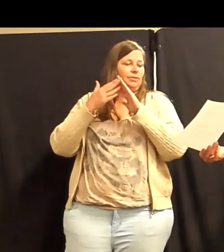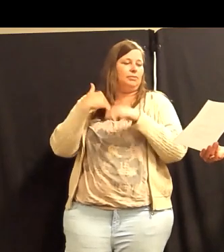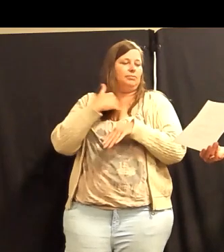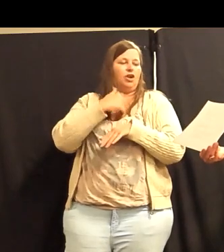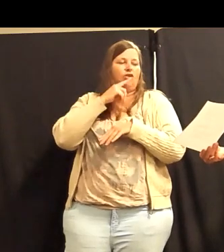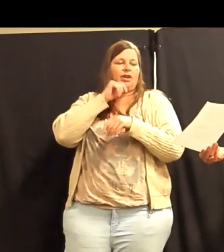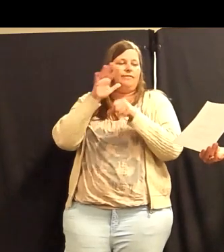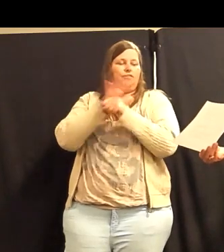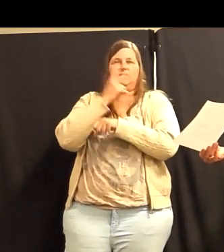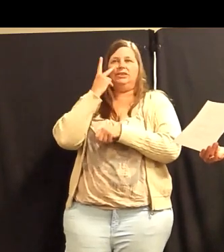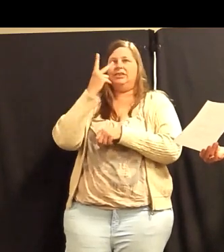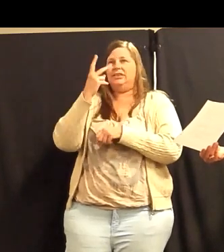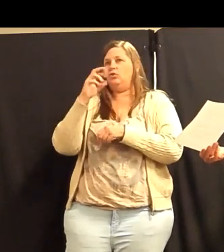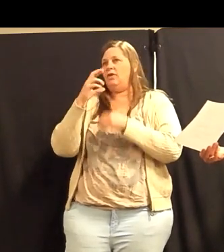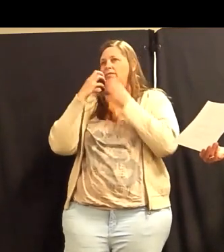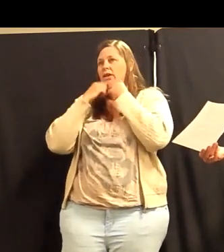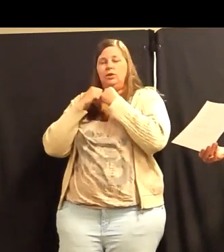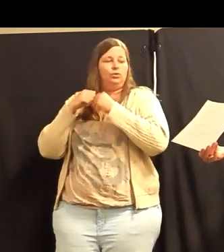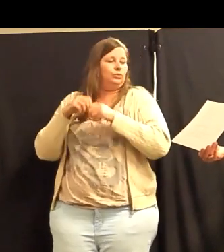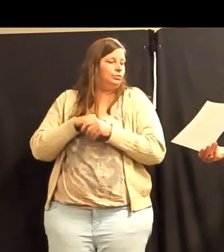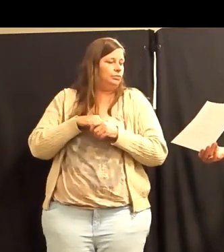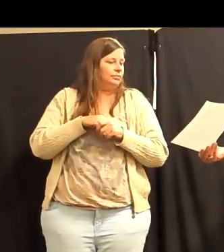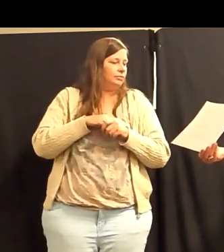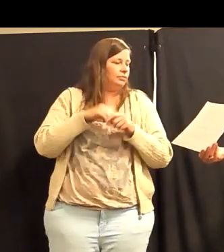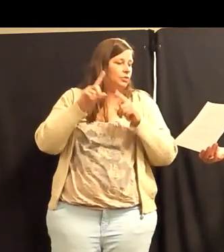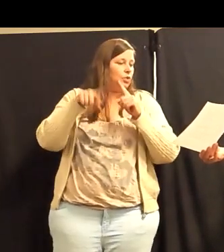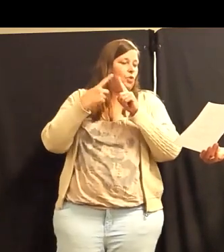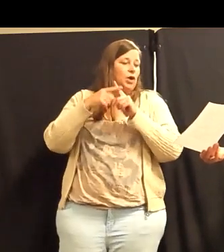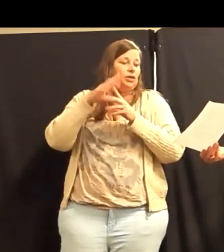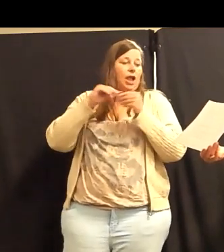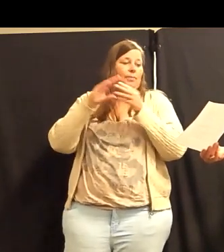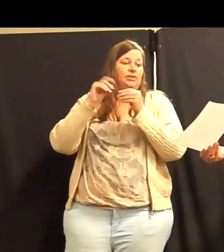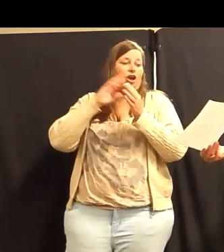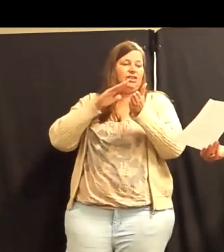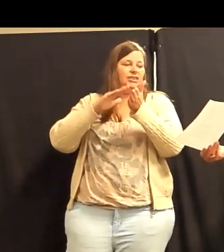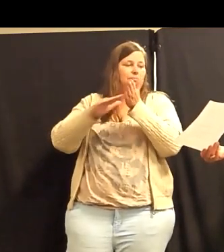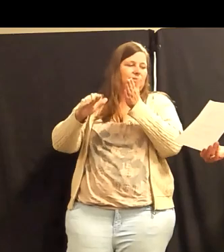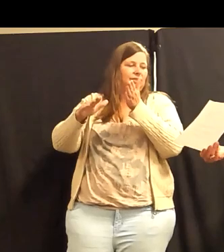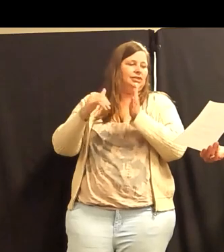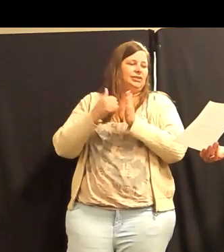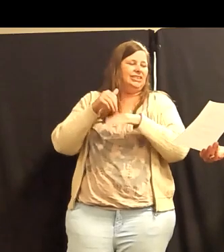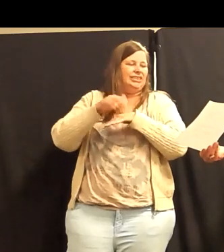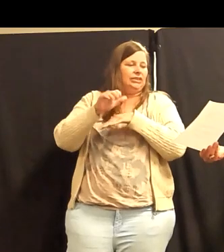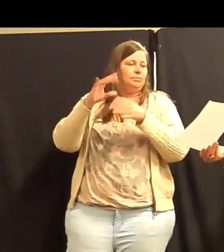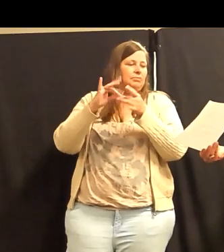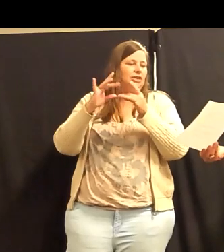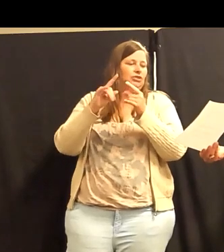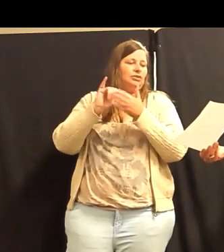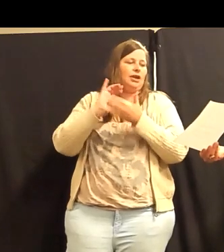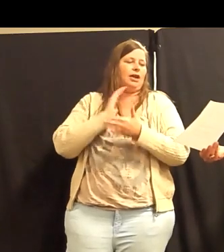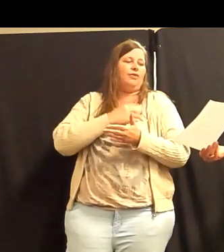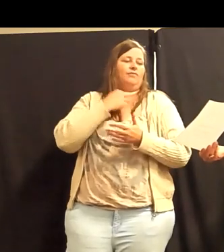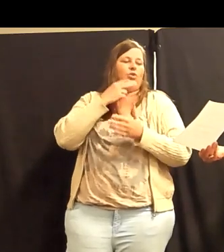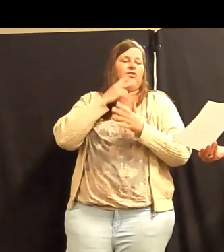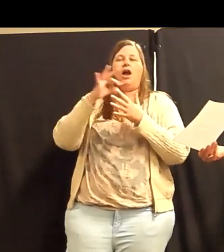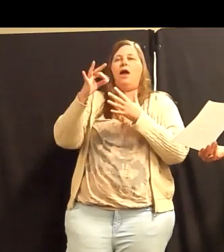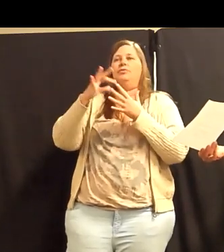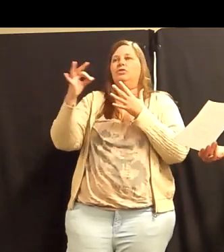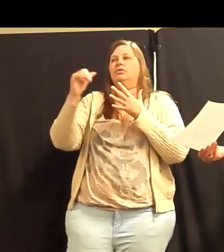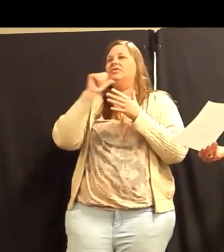Our lived experience as the deaf community are not fully seen or valued. Some of the comments are